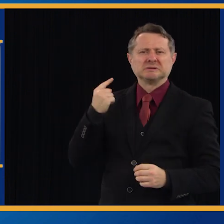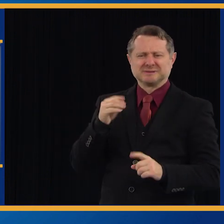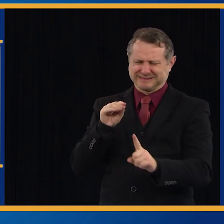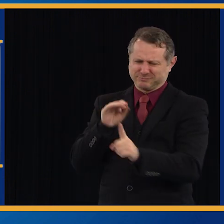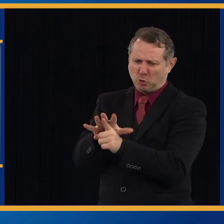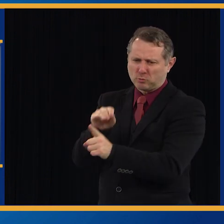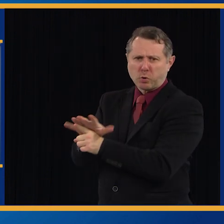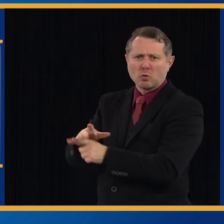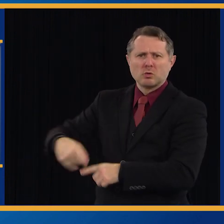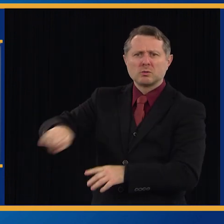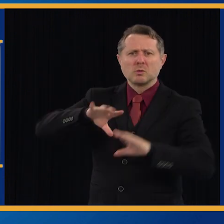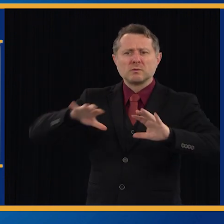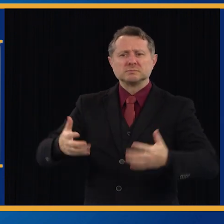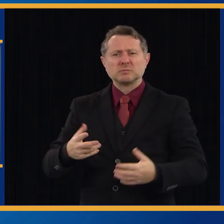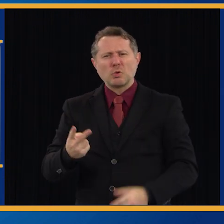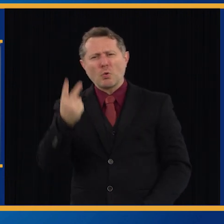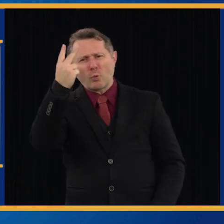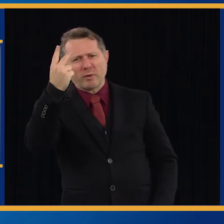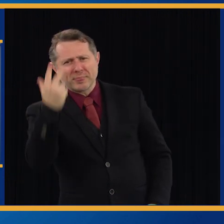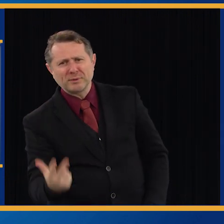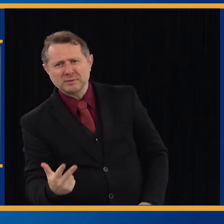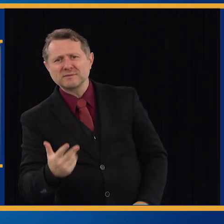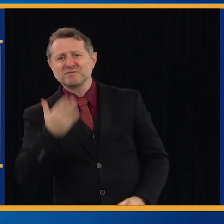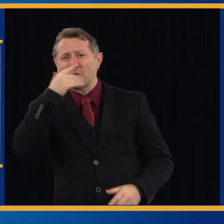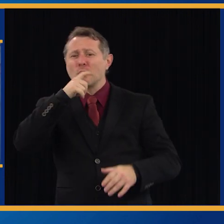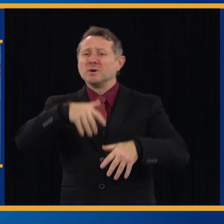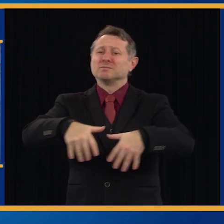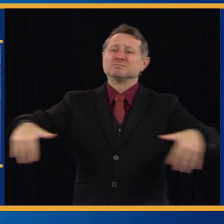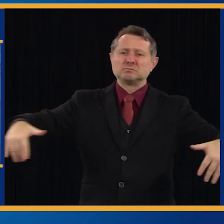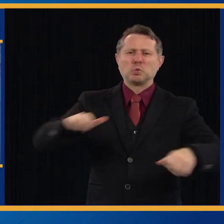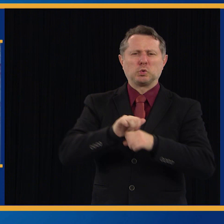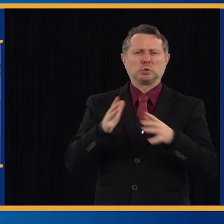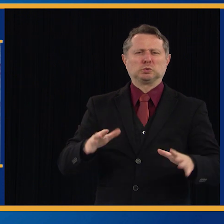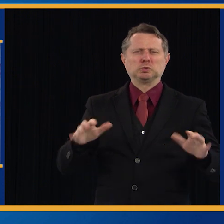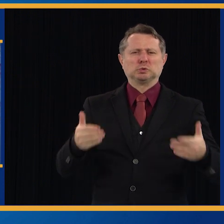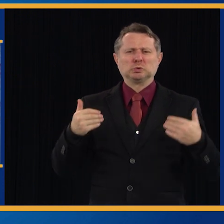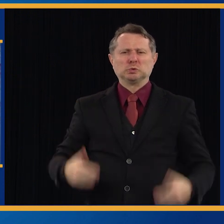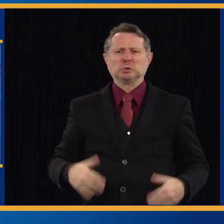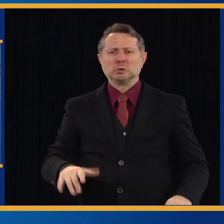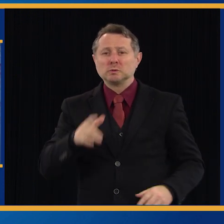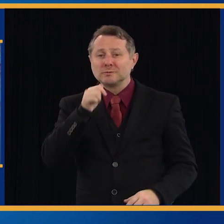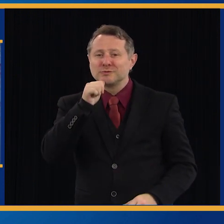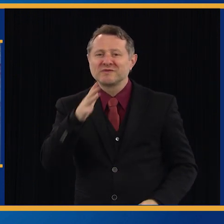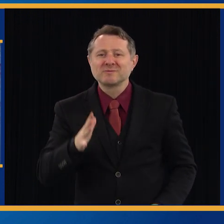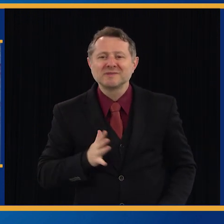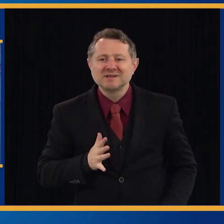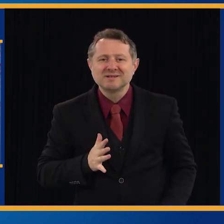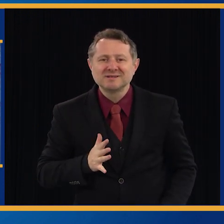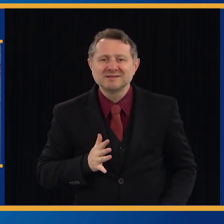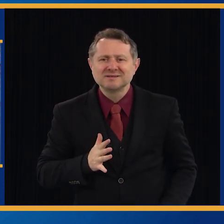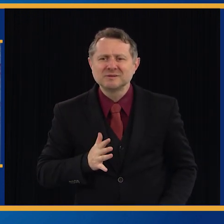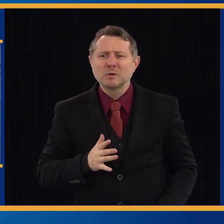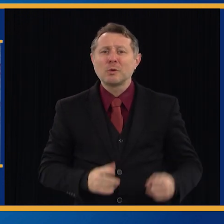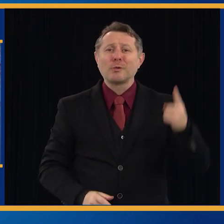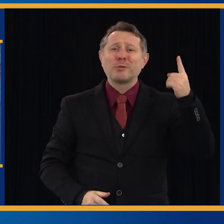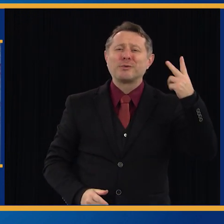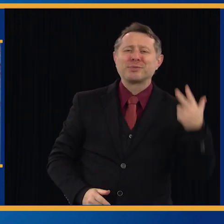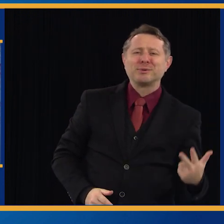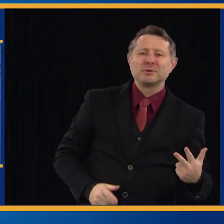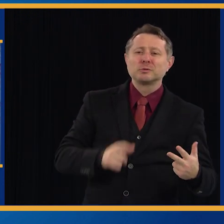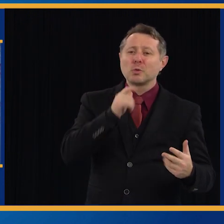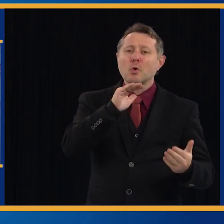Two-thirds of those frontline workers are women. One-third come from low-income